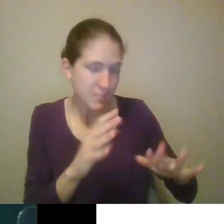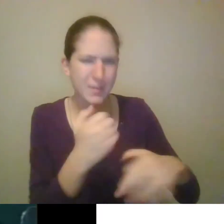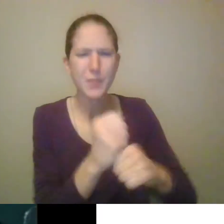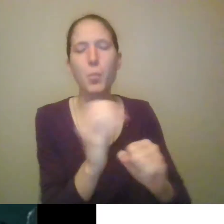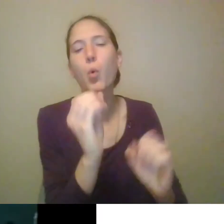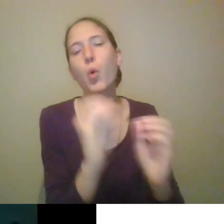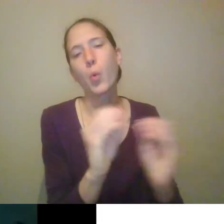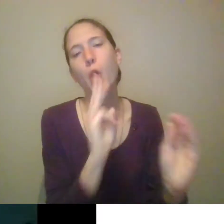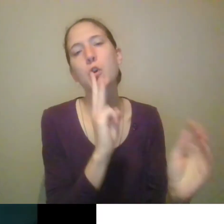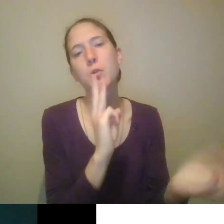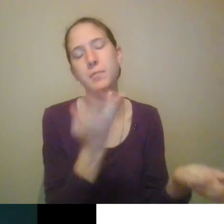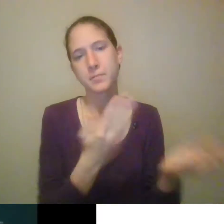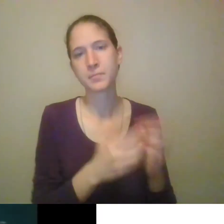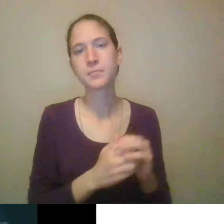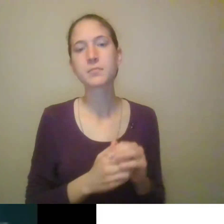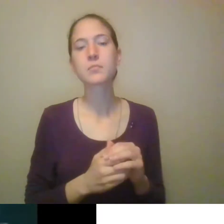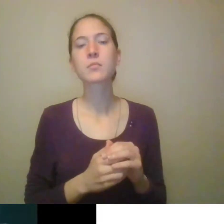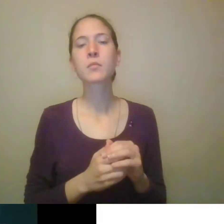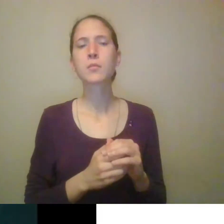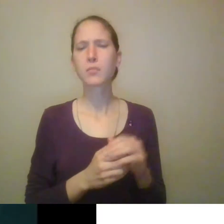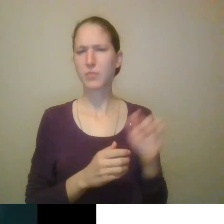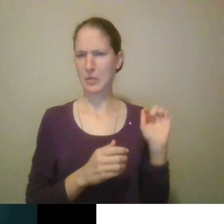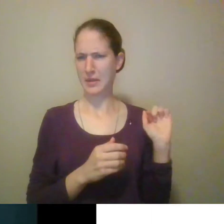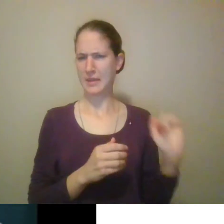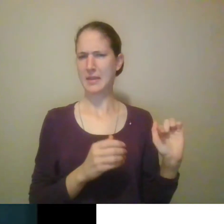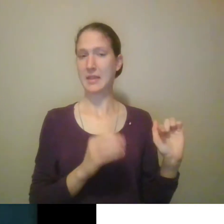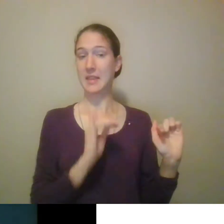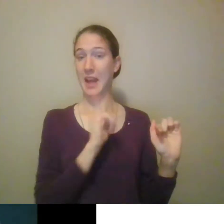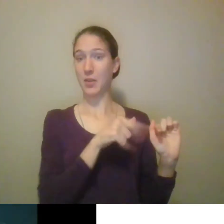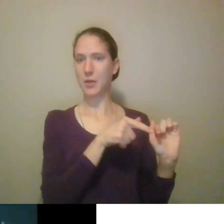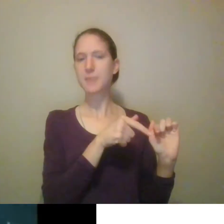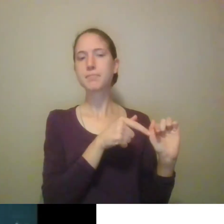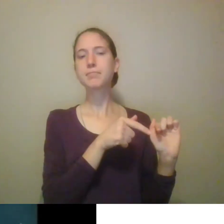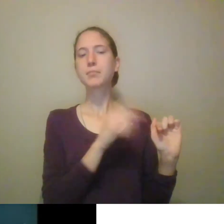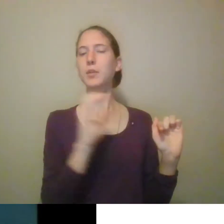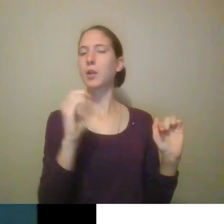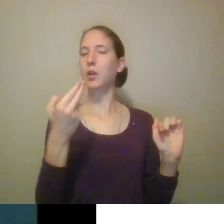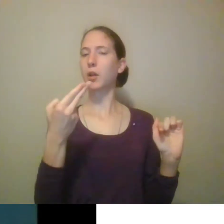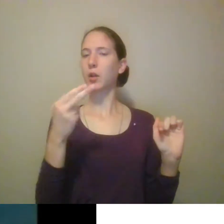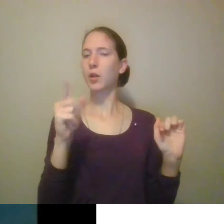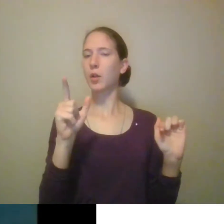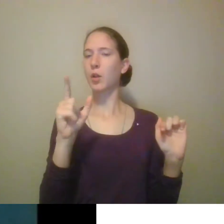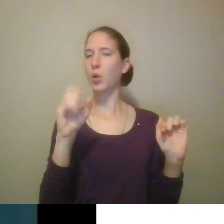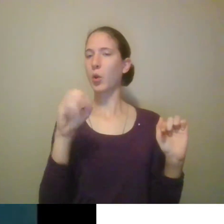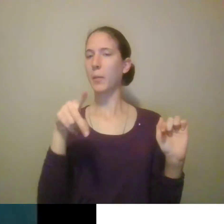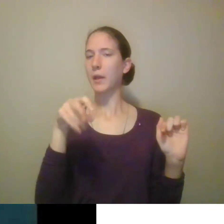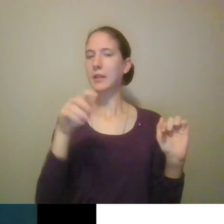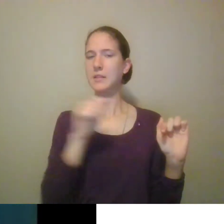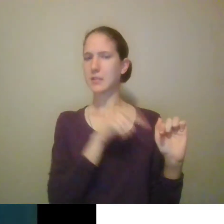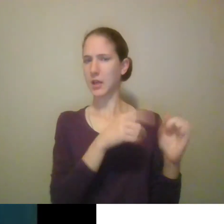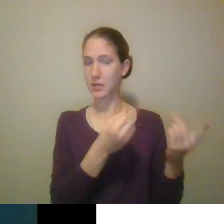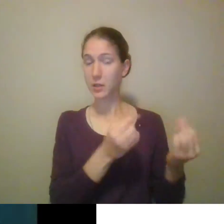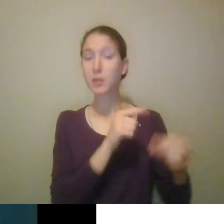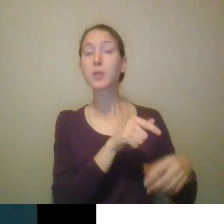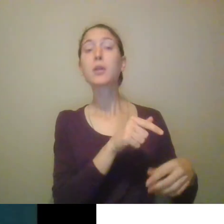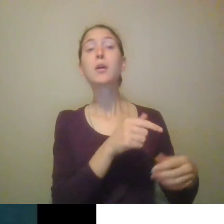what chloroplasts do. All right, the chloroplast takes water and carbon